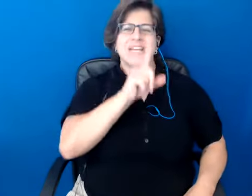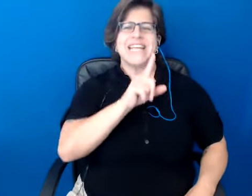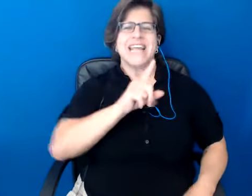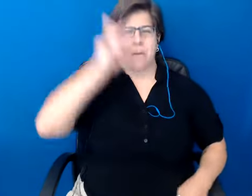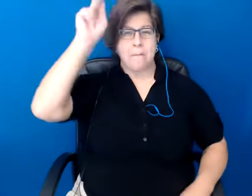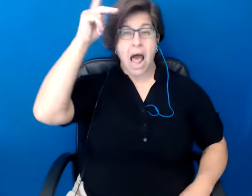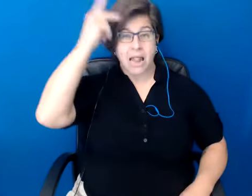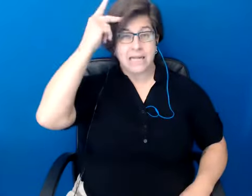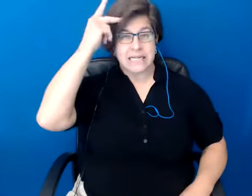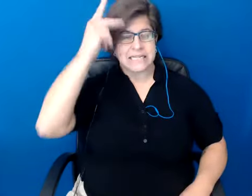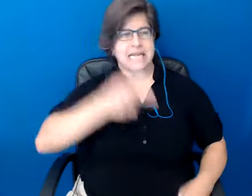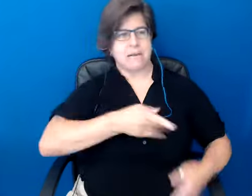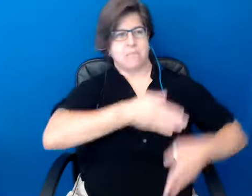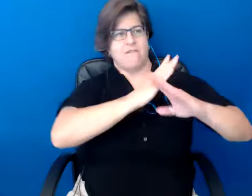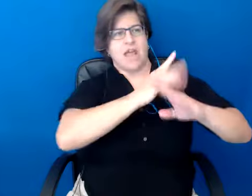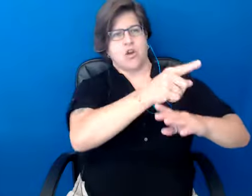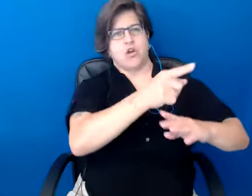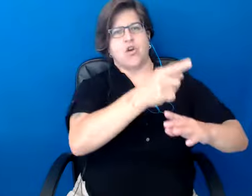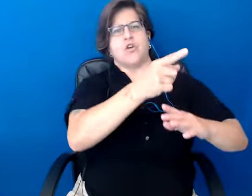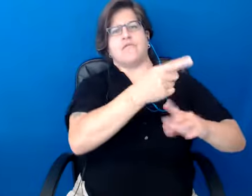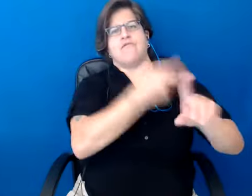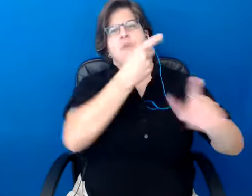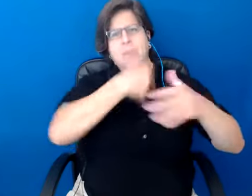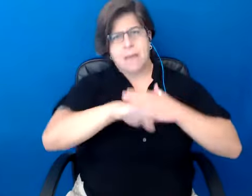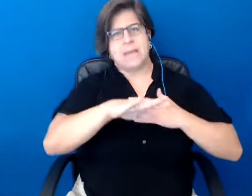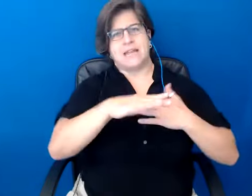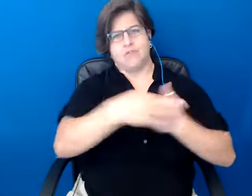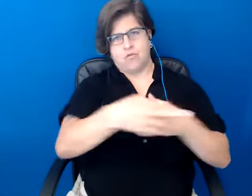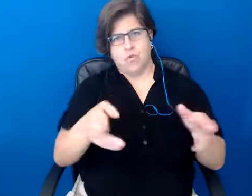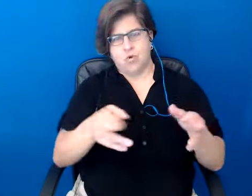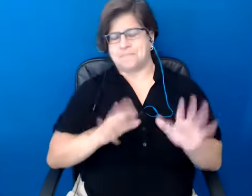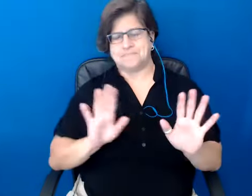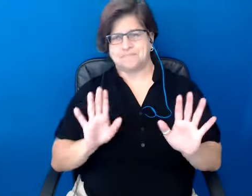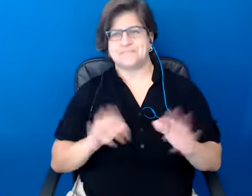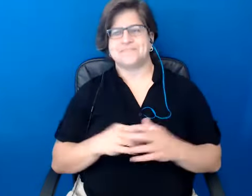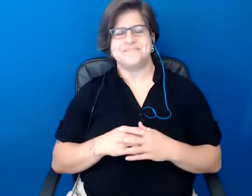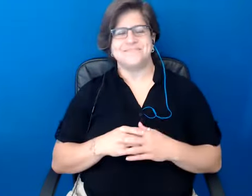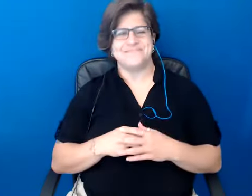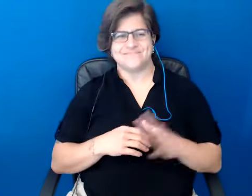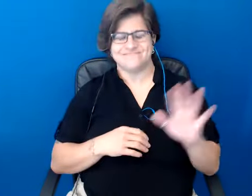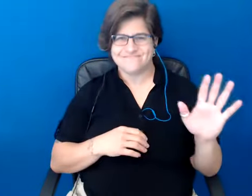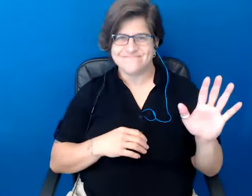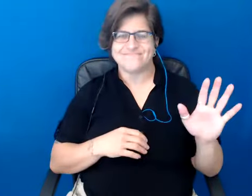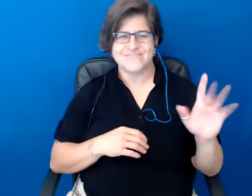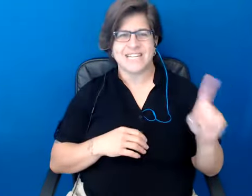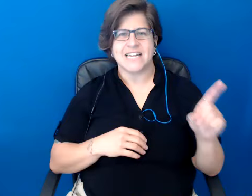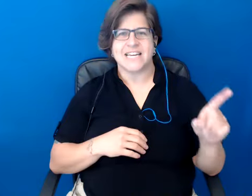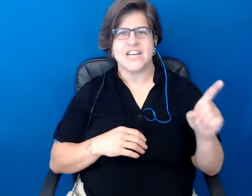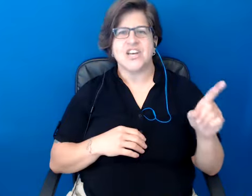it wasn't so much the politics that had kept her out of the rooms or, kind of said that